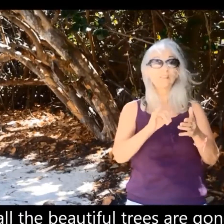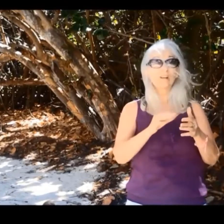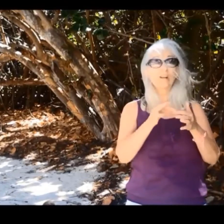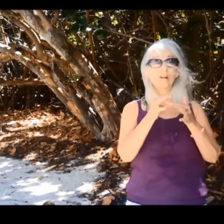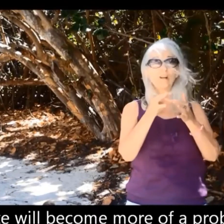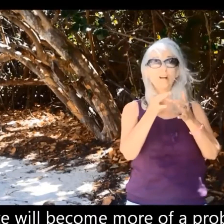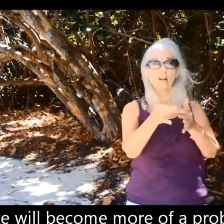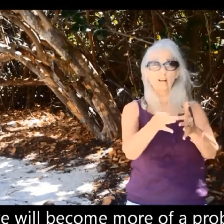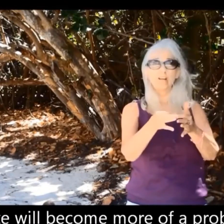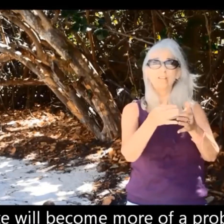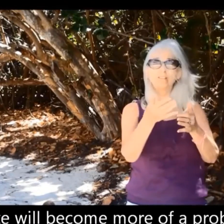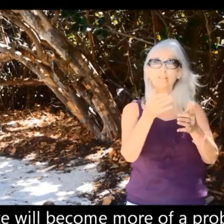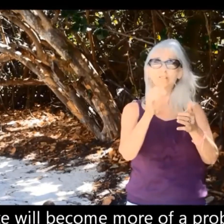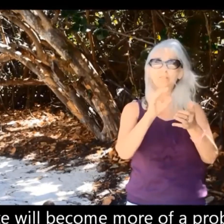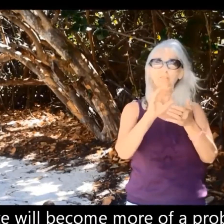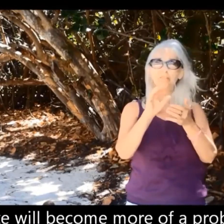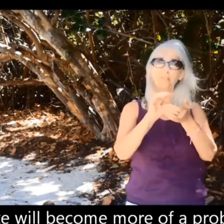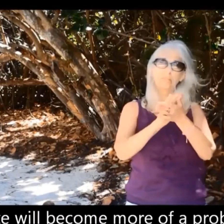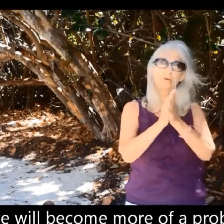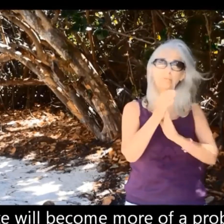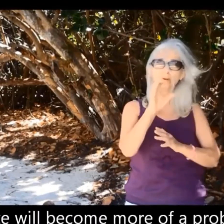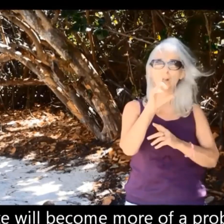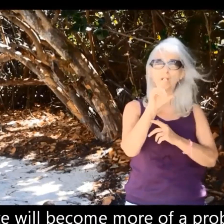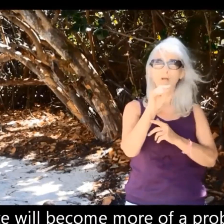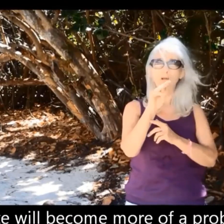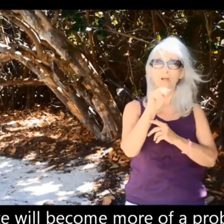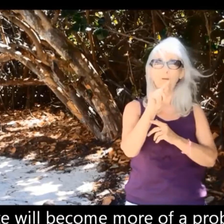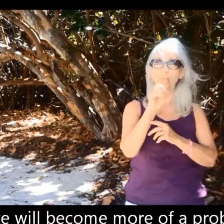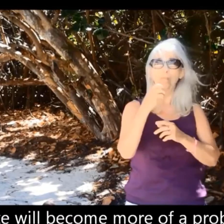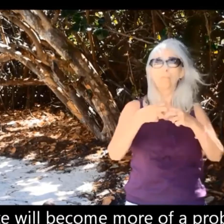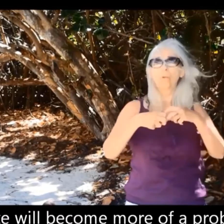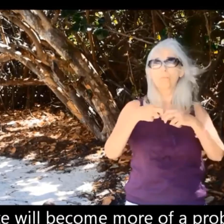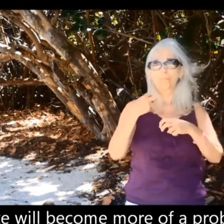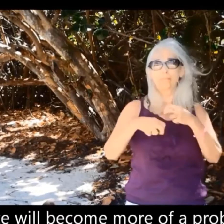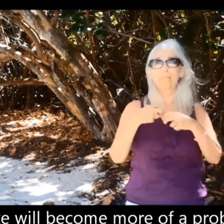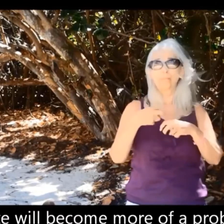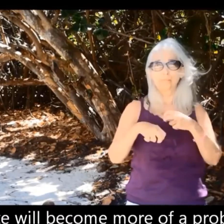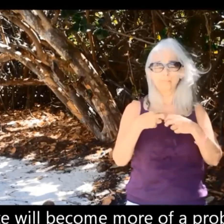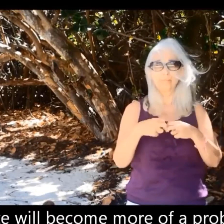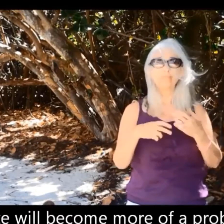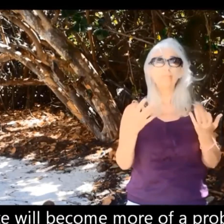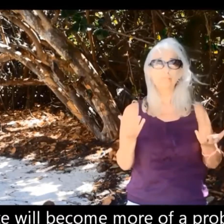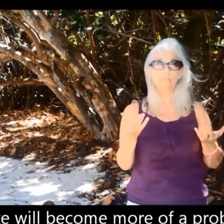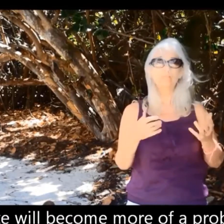gone, the climate will become more of a problem.